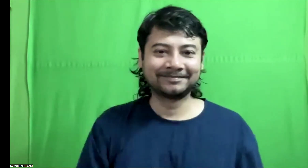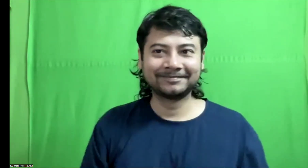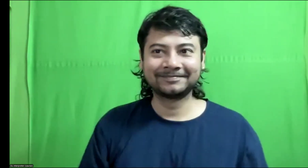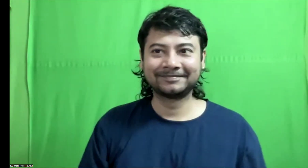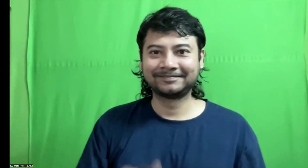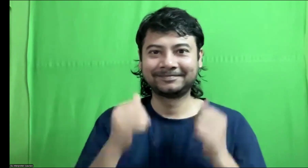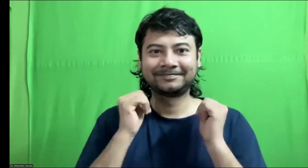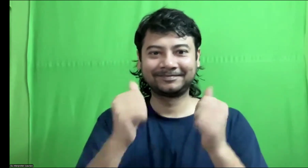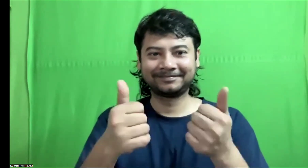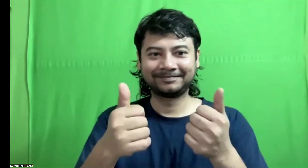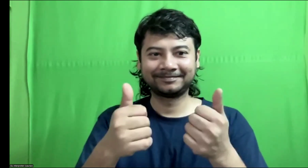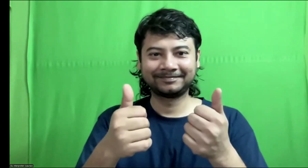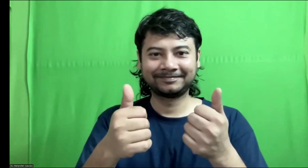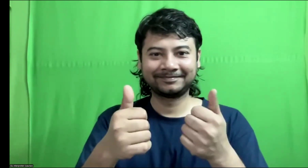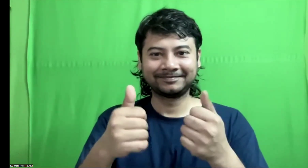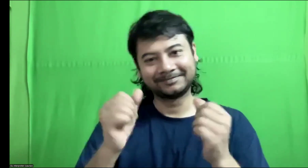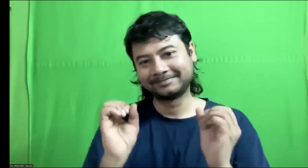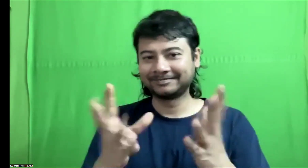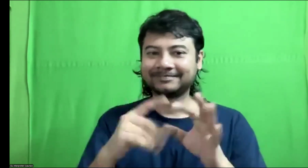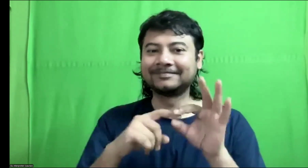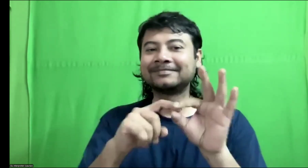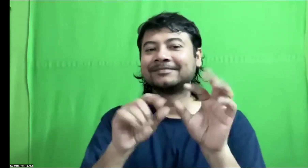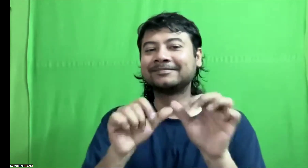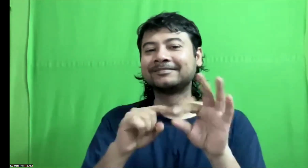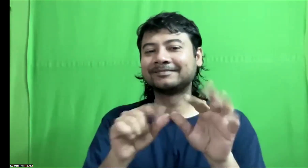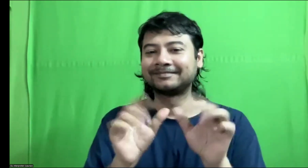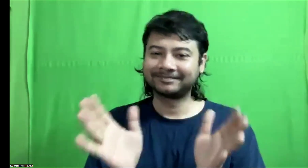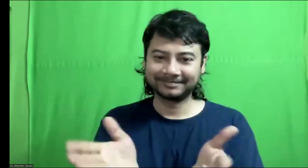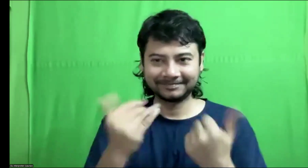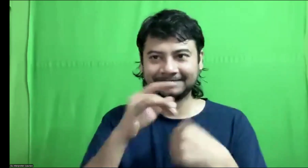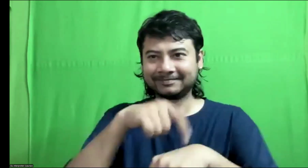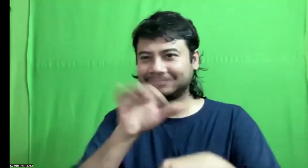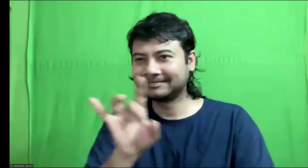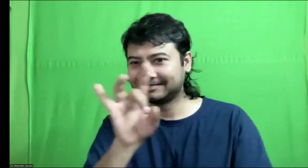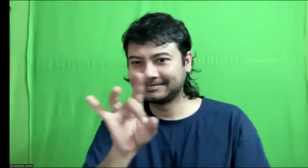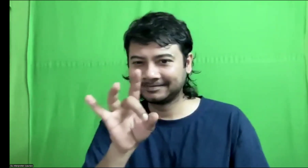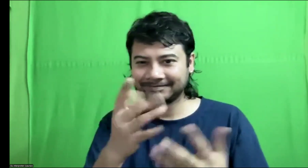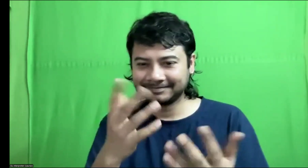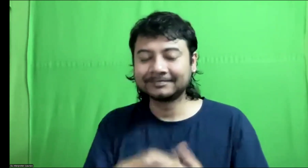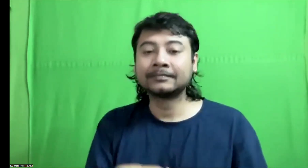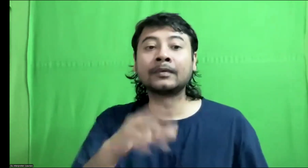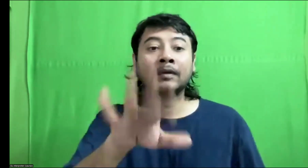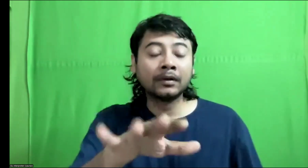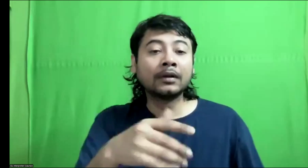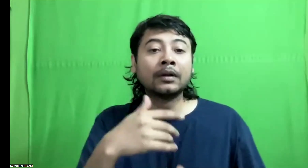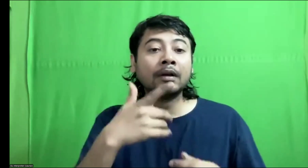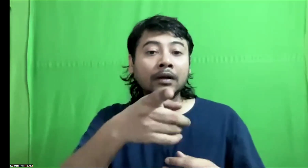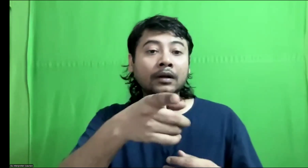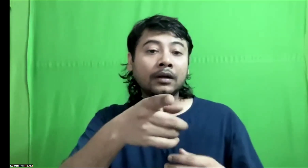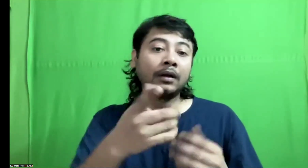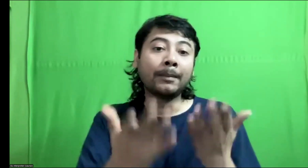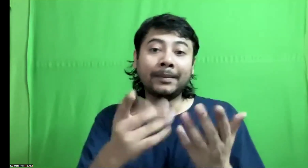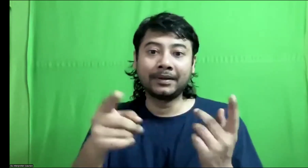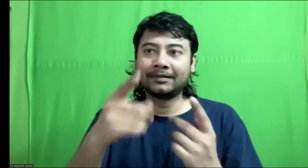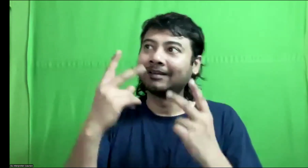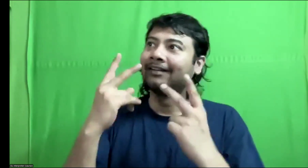minutes. And before that, I would like to say that in case you do some programs, please share the videos with me. Please